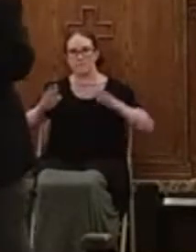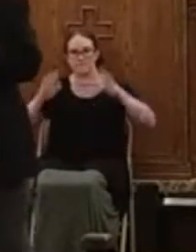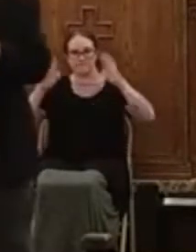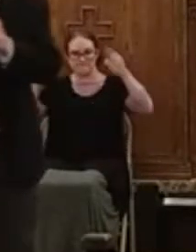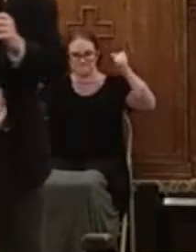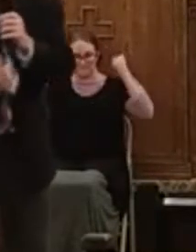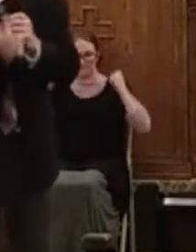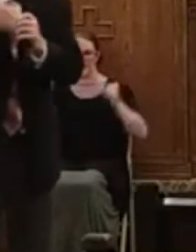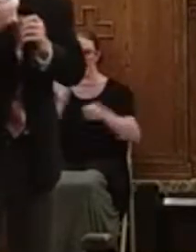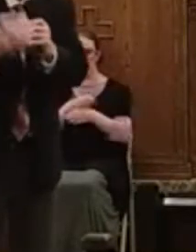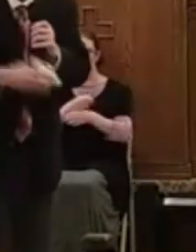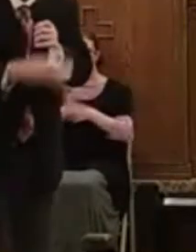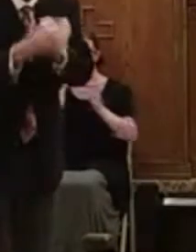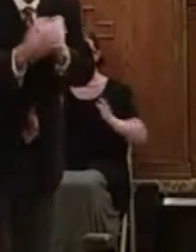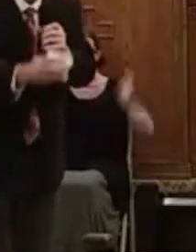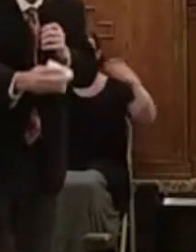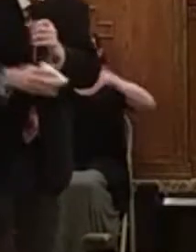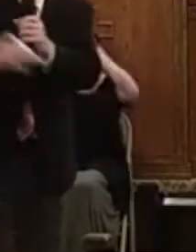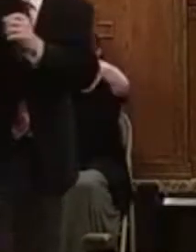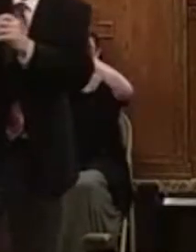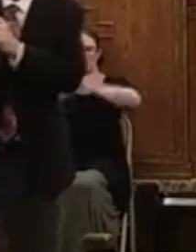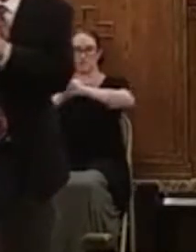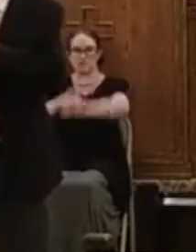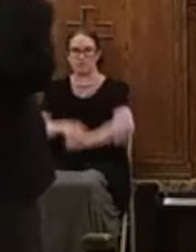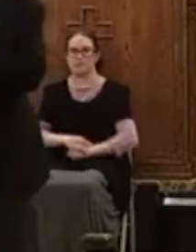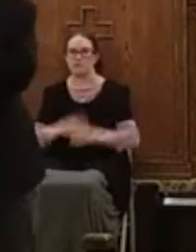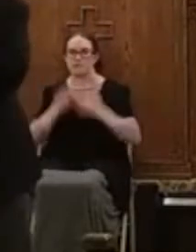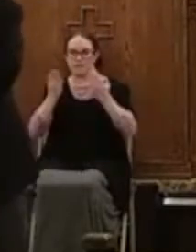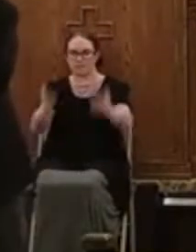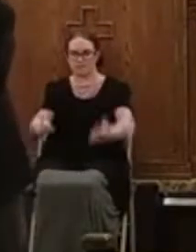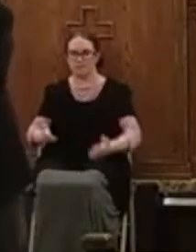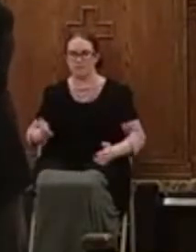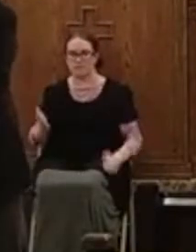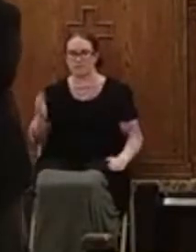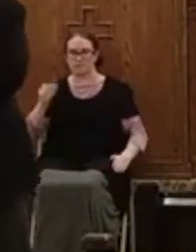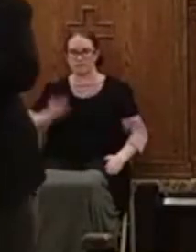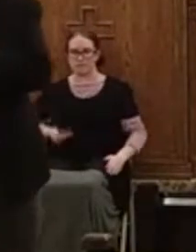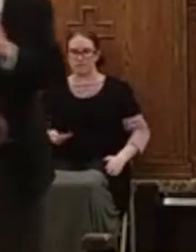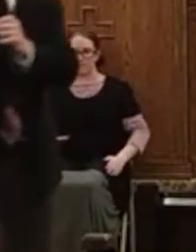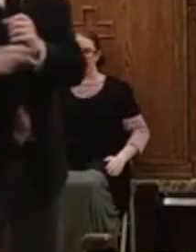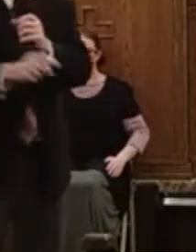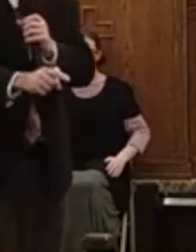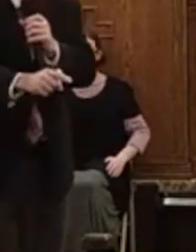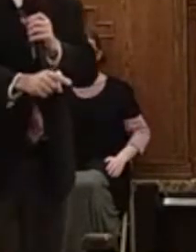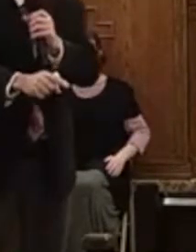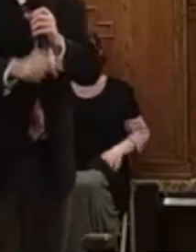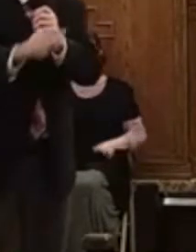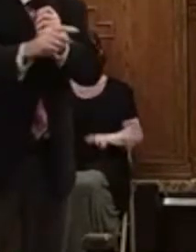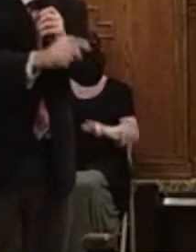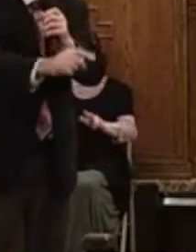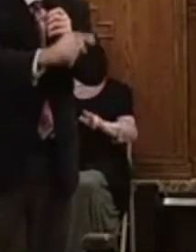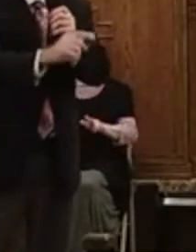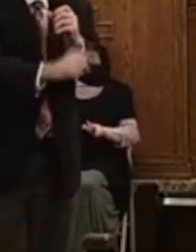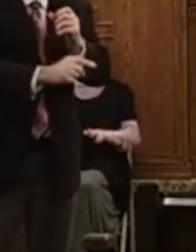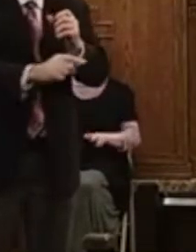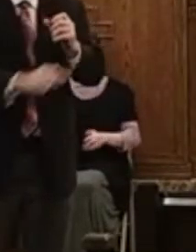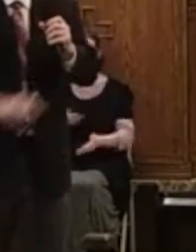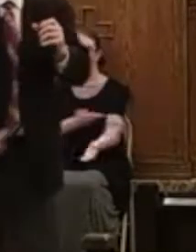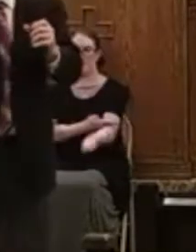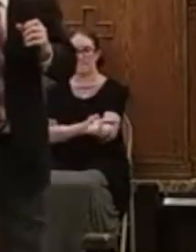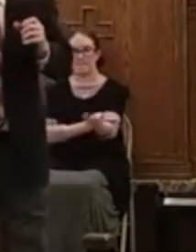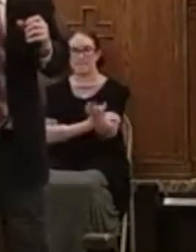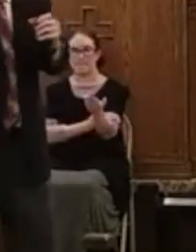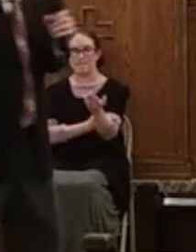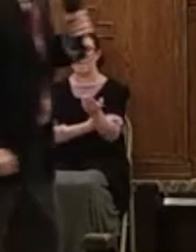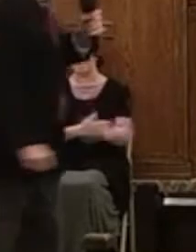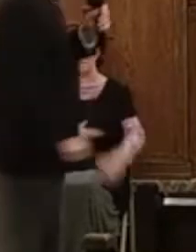God Almighty, the creator of the heavens and the earth, just gave you a divine invitation to walk with Him in the cool of the morning.